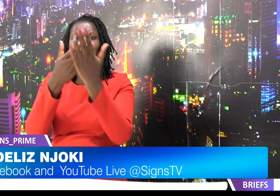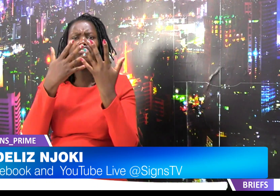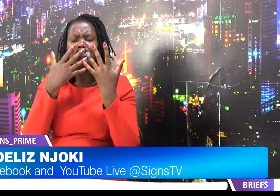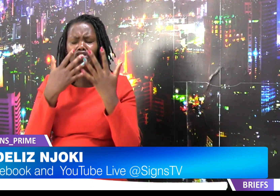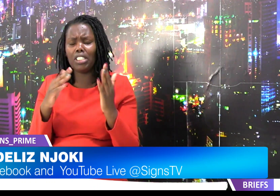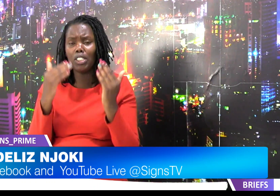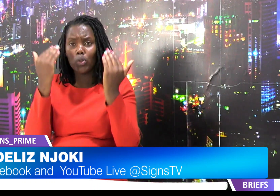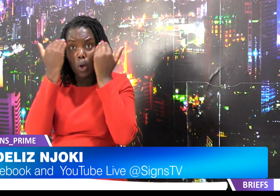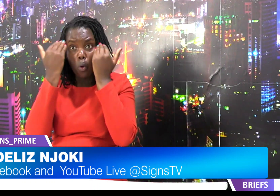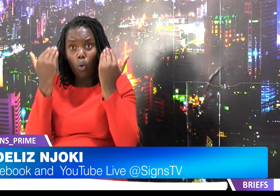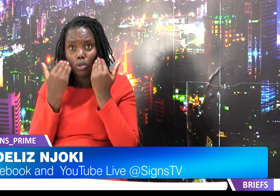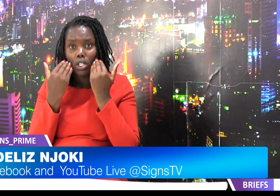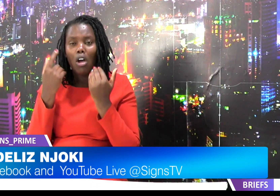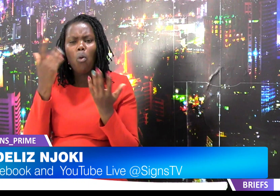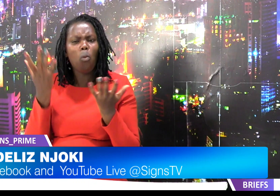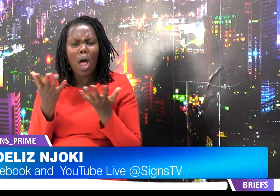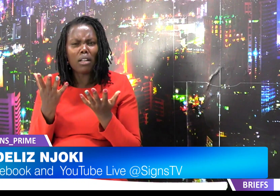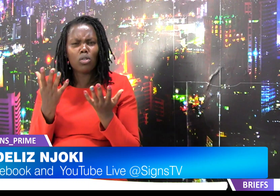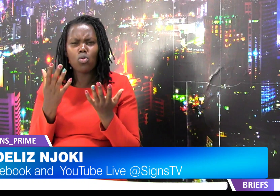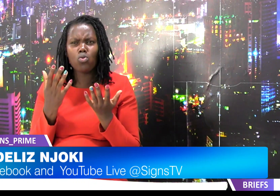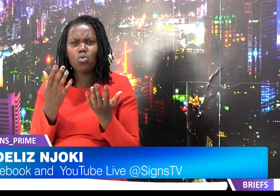private developer.